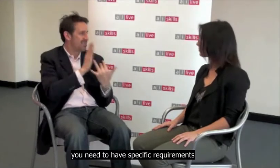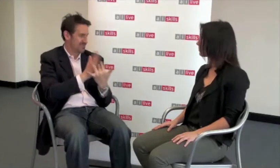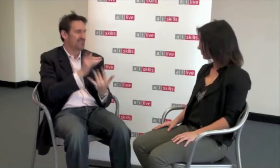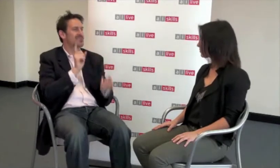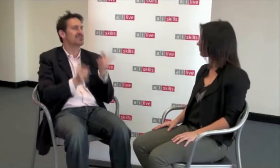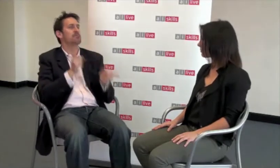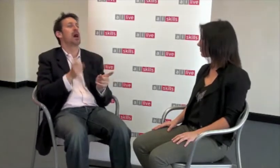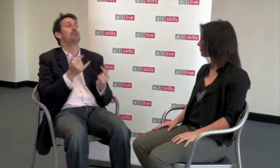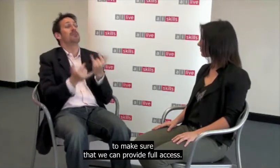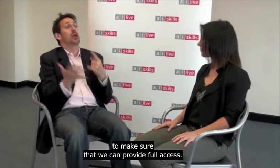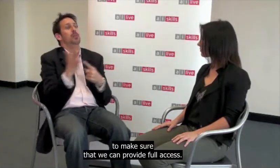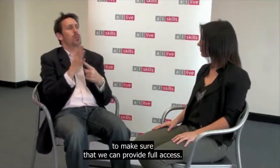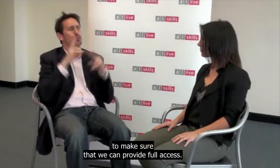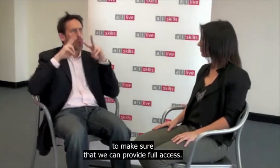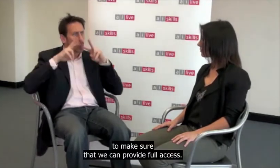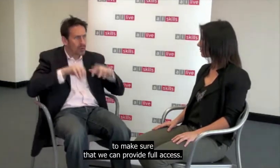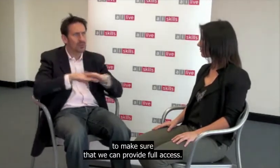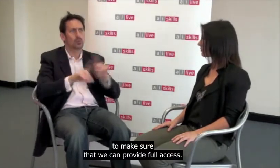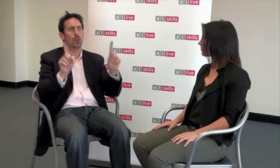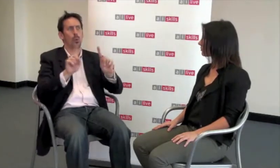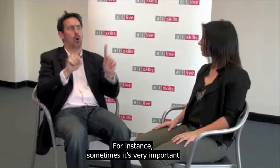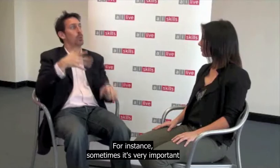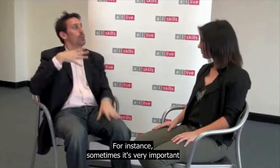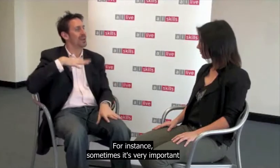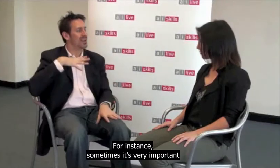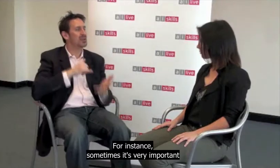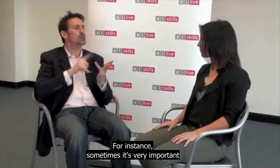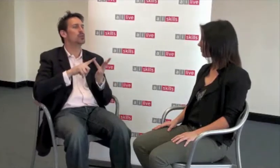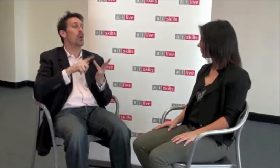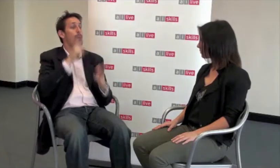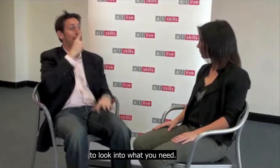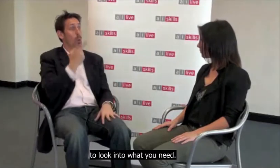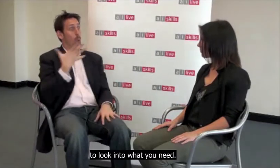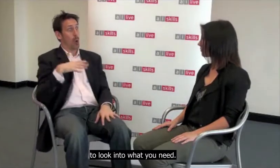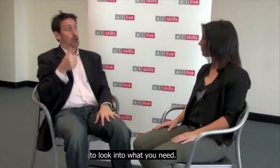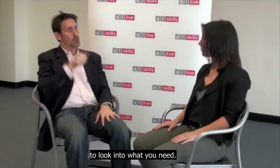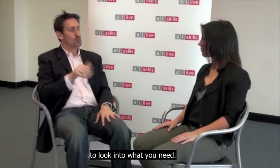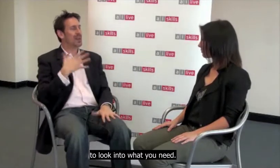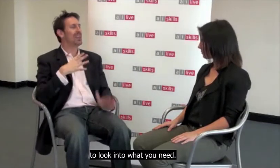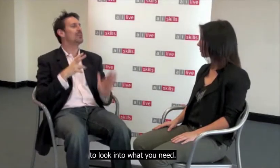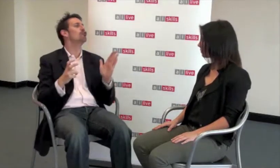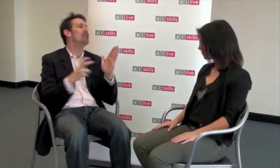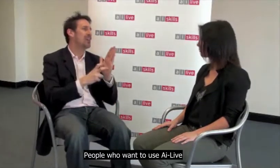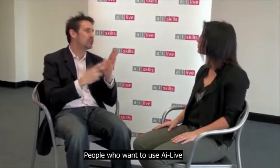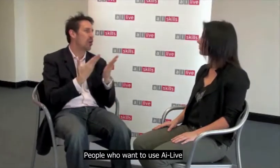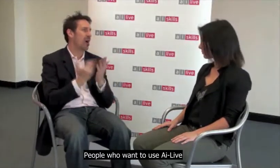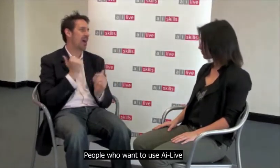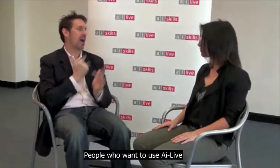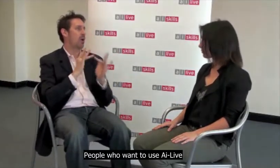that we can provide full access. For instance, sometimes it's very important to look into what you need. People who want to use